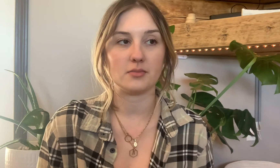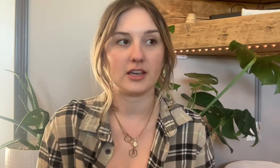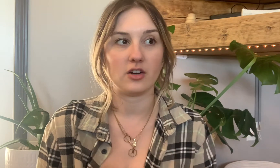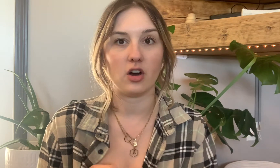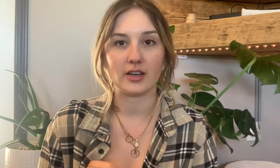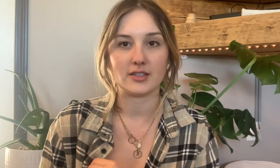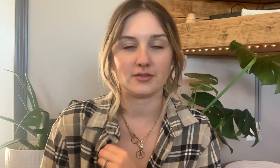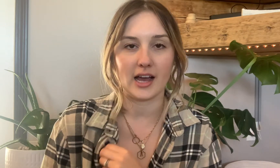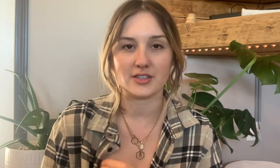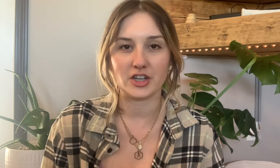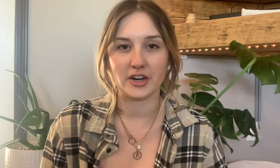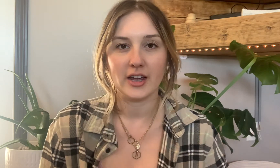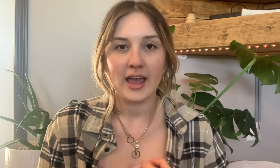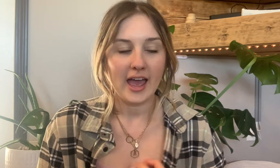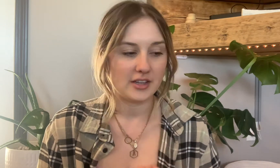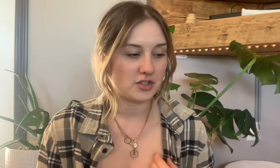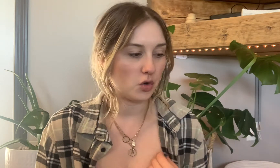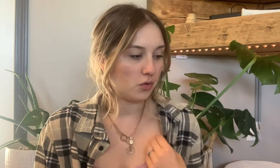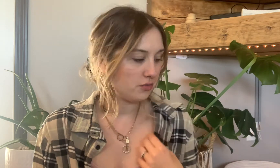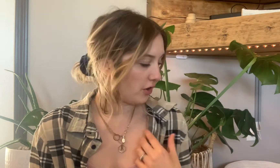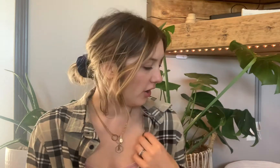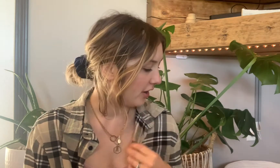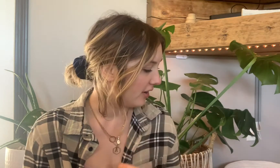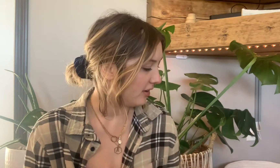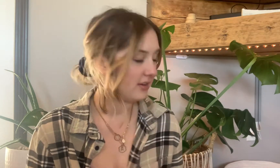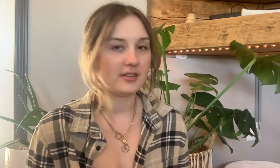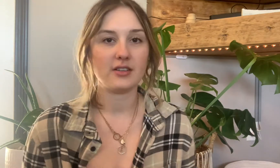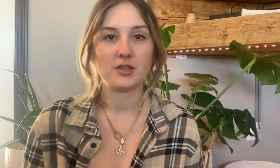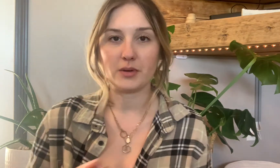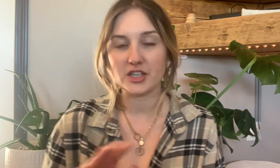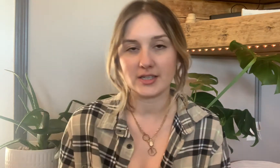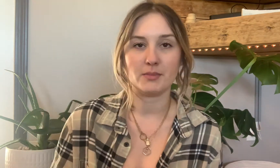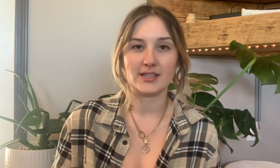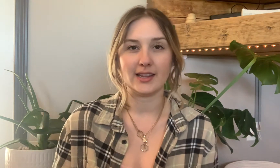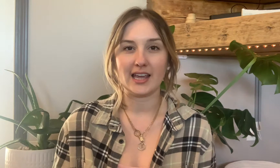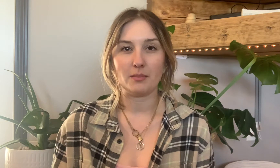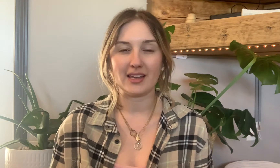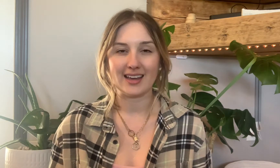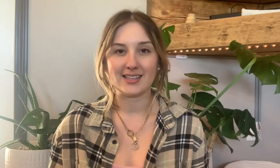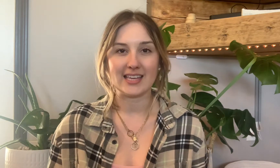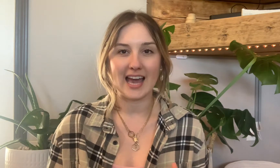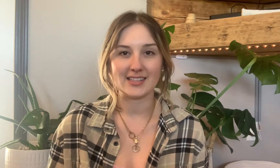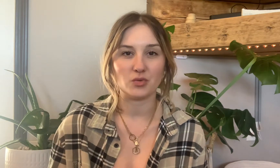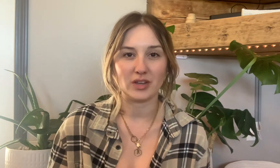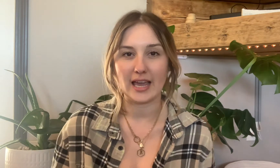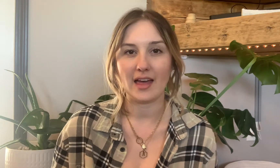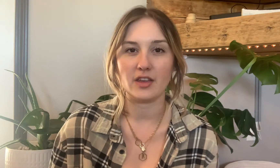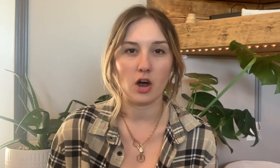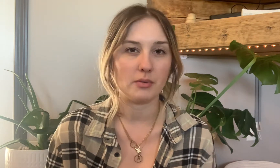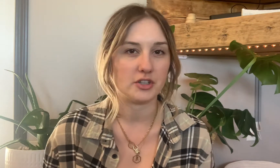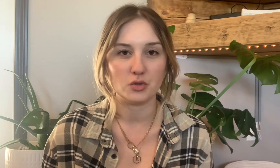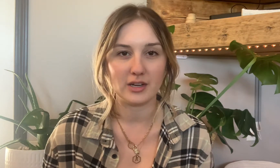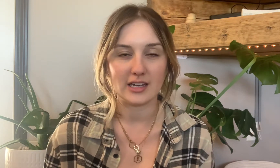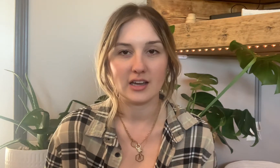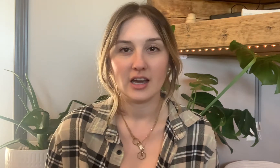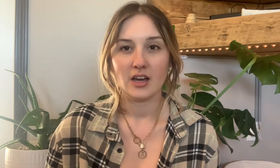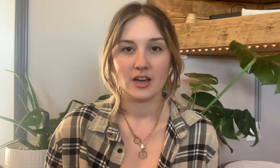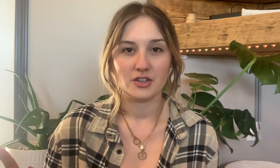in August of last year. And so for Arden, speech has been delayed because he hasn't really had the opportunity